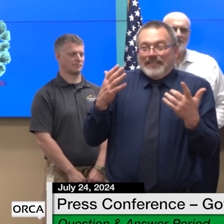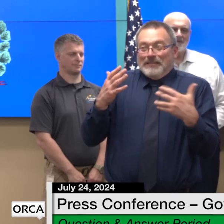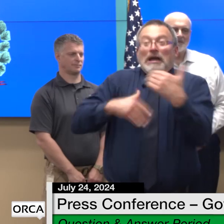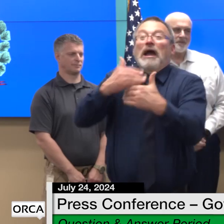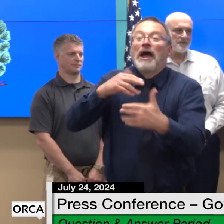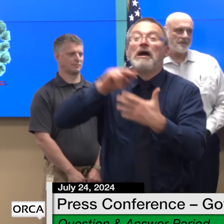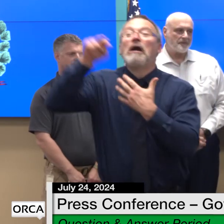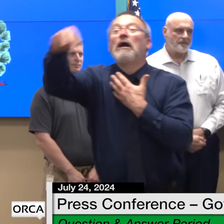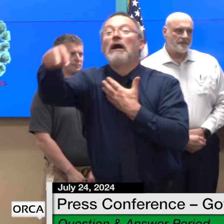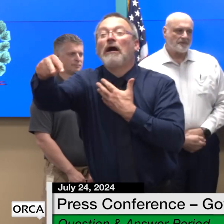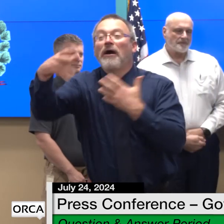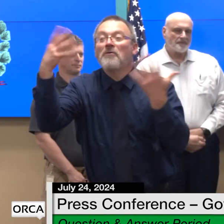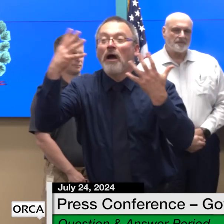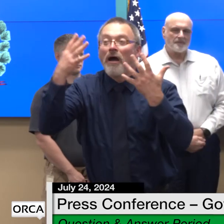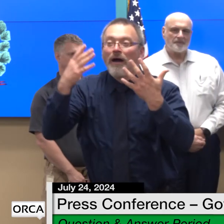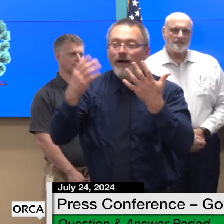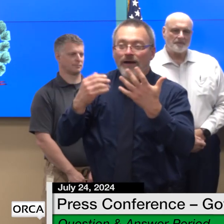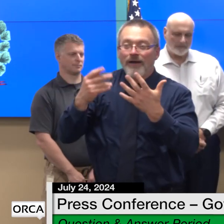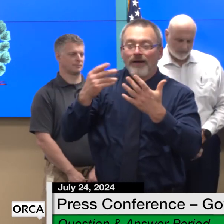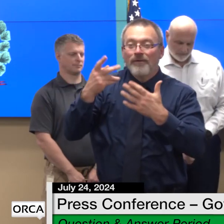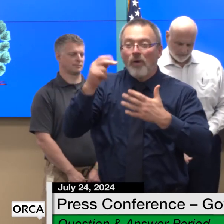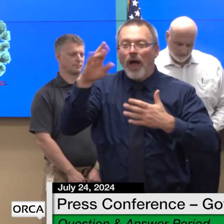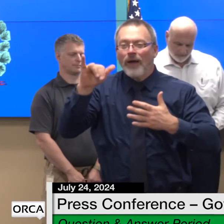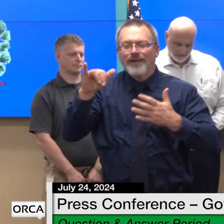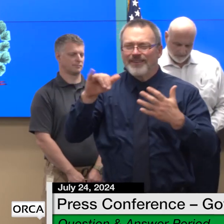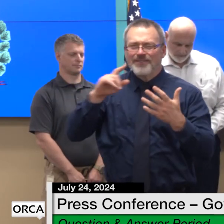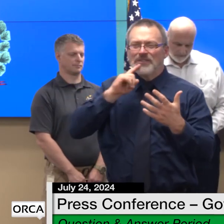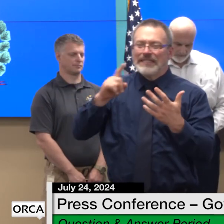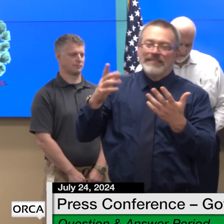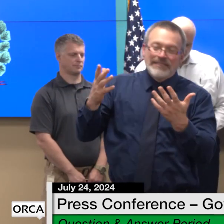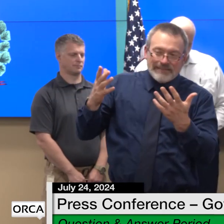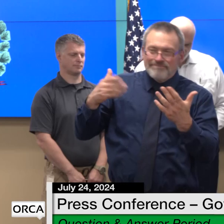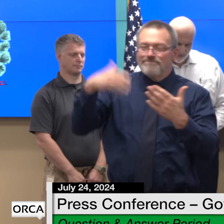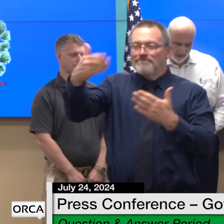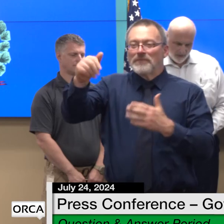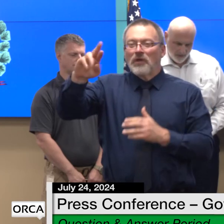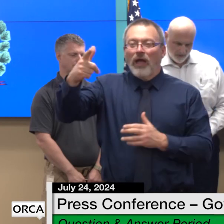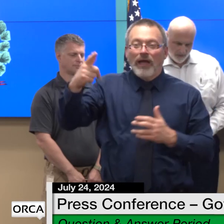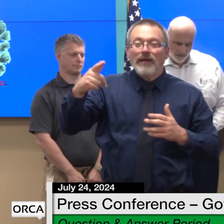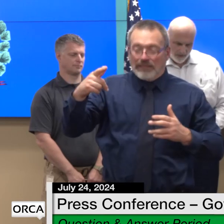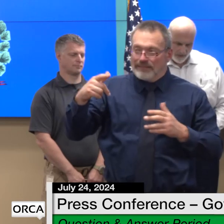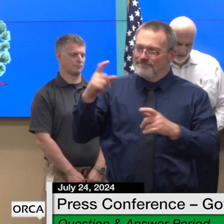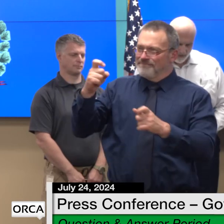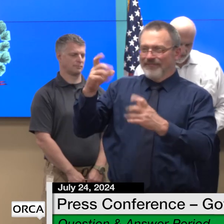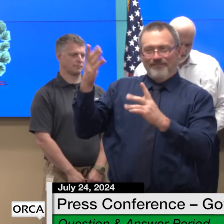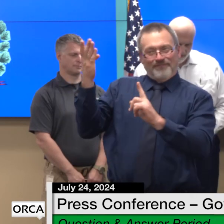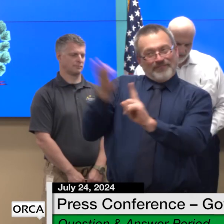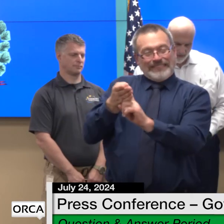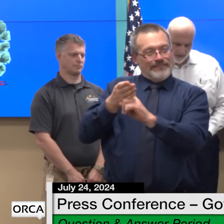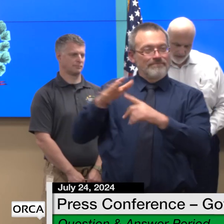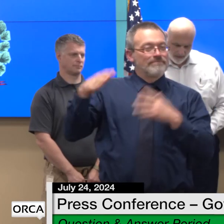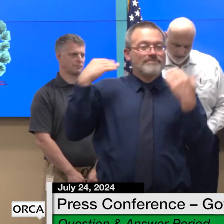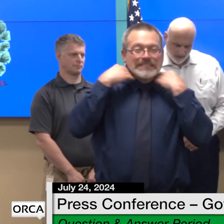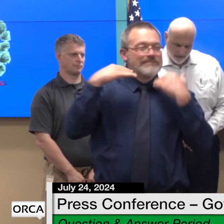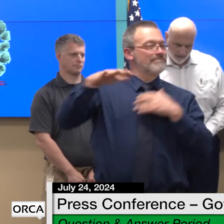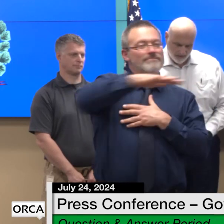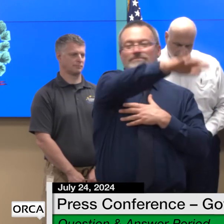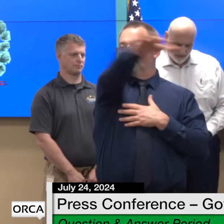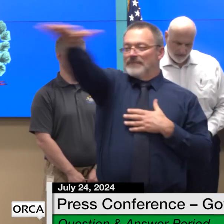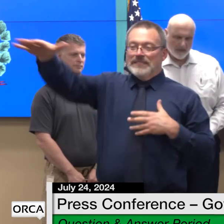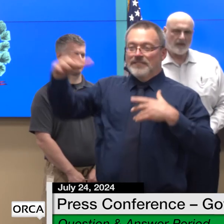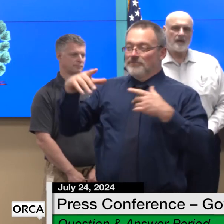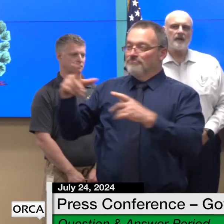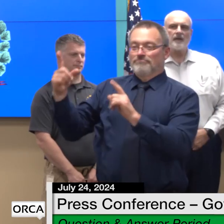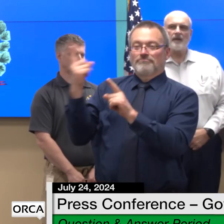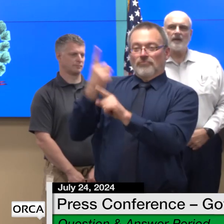system. She's got to convince the Democrats first that she's the right choice. So she's got to do that in a short period of